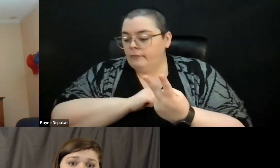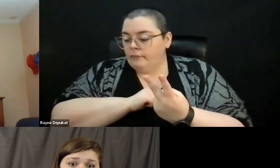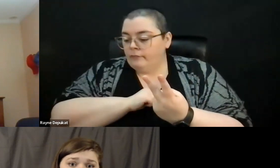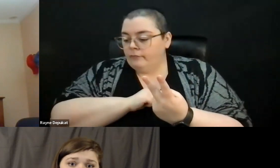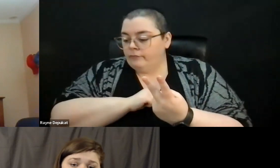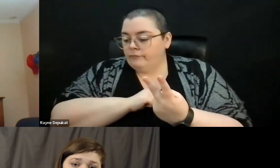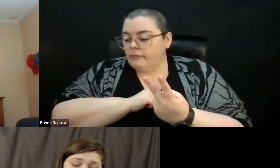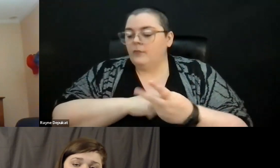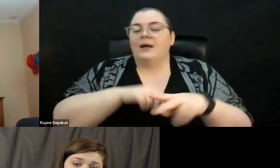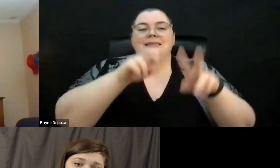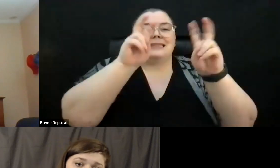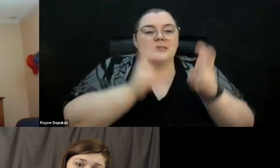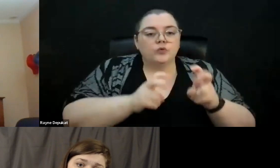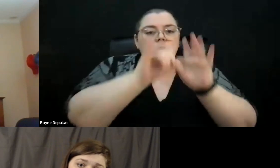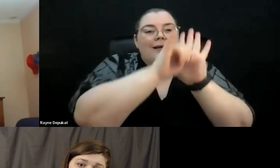The second thing,